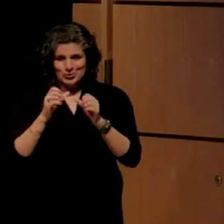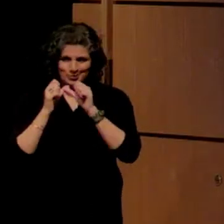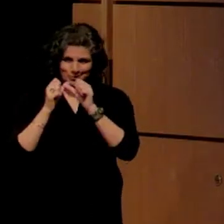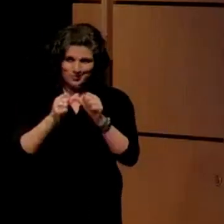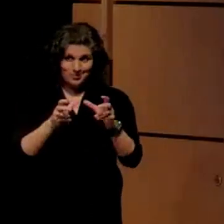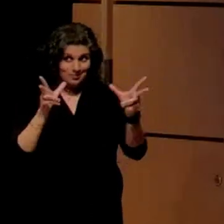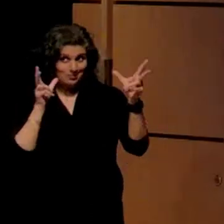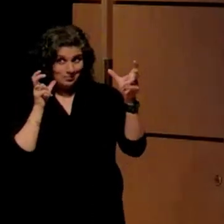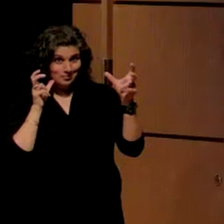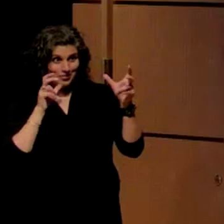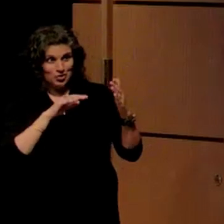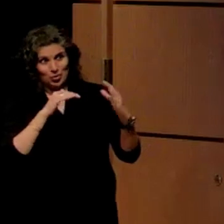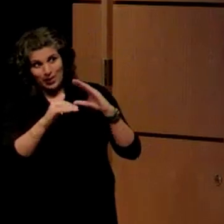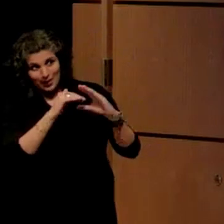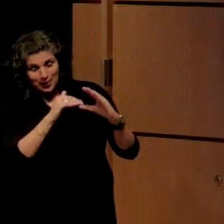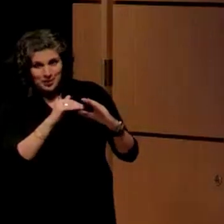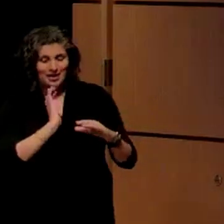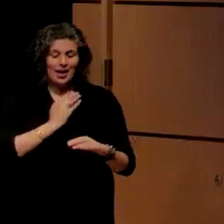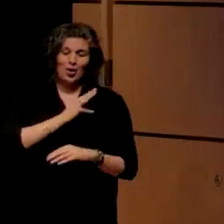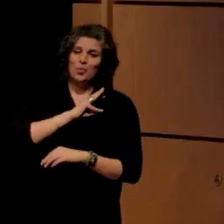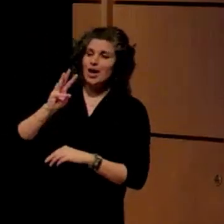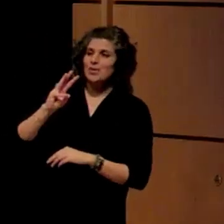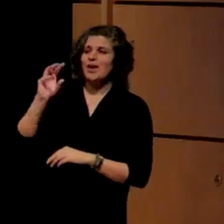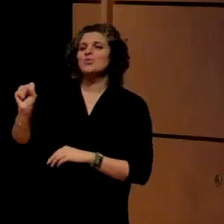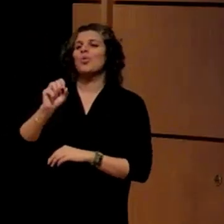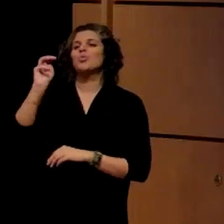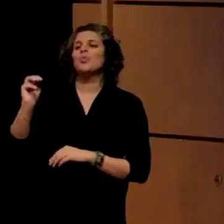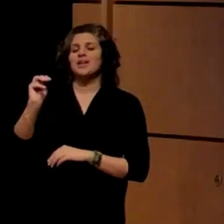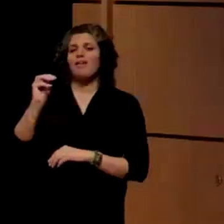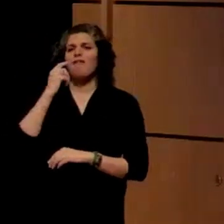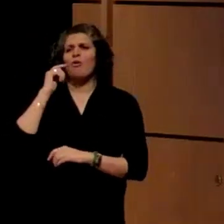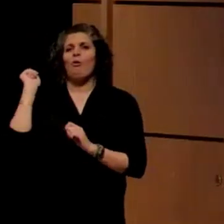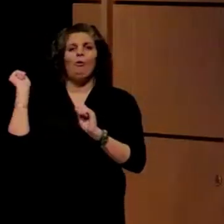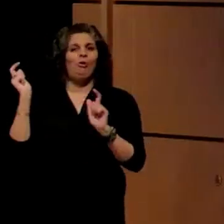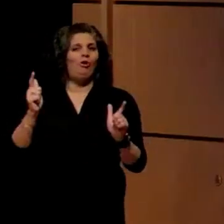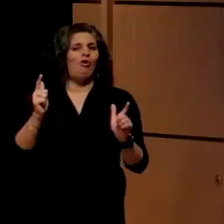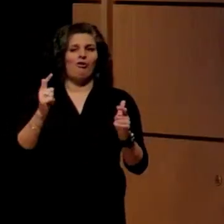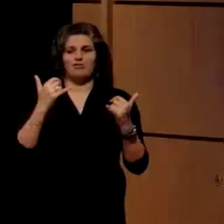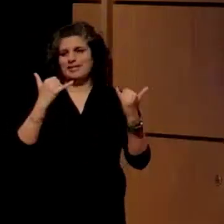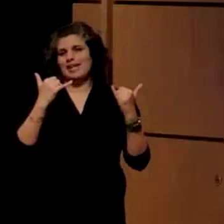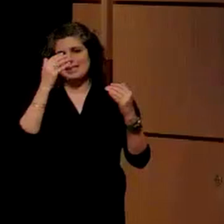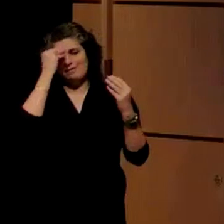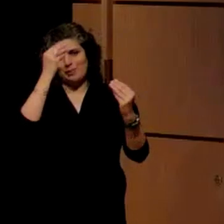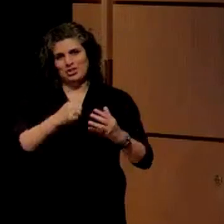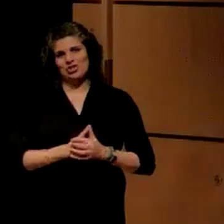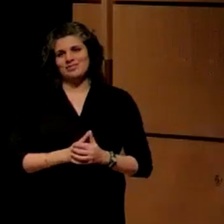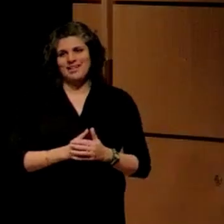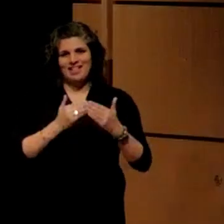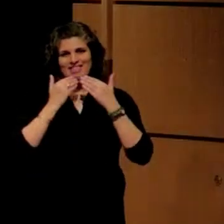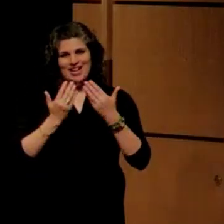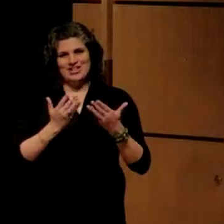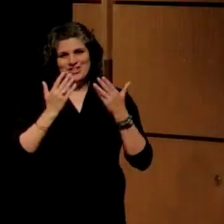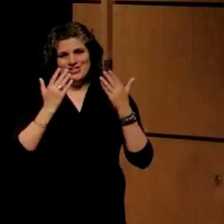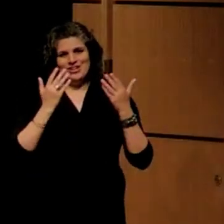tuned to your inbox, our website, and social media channels for all the latest information. Thank you